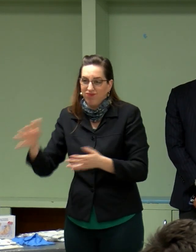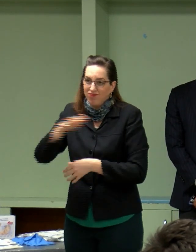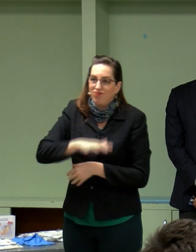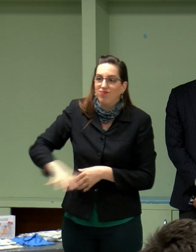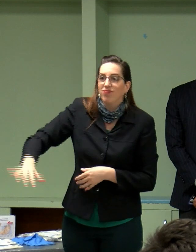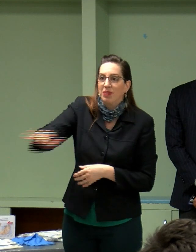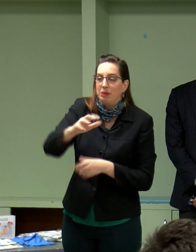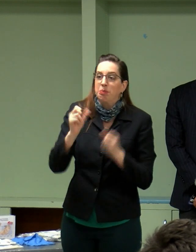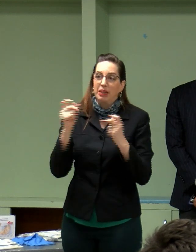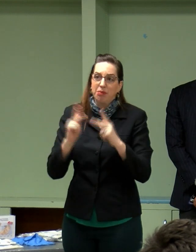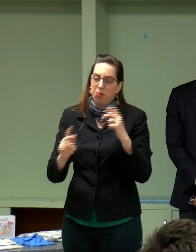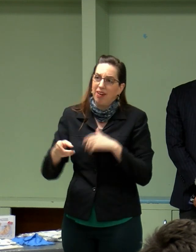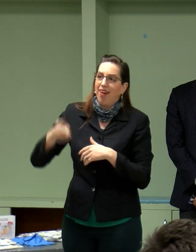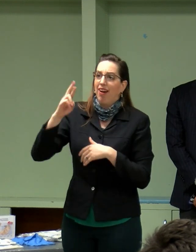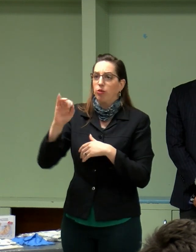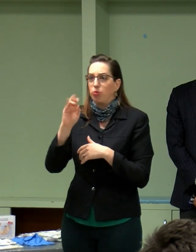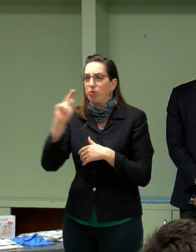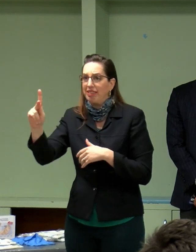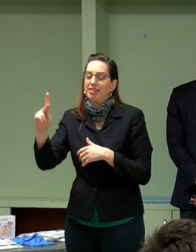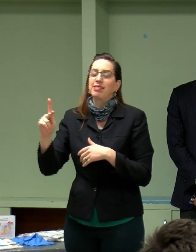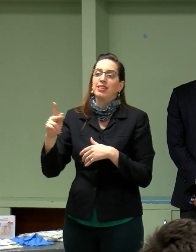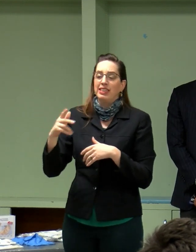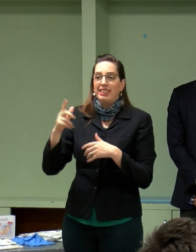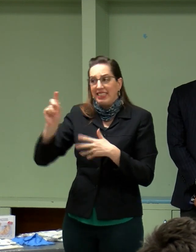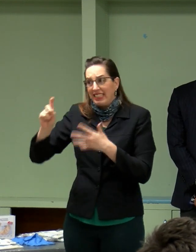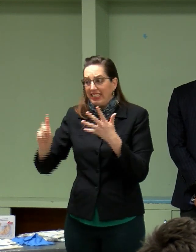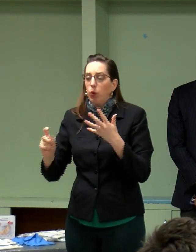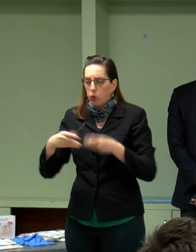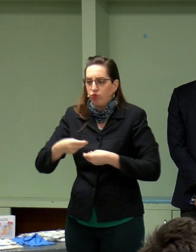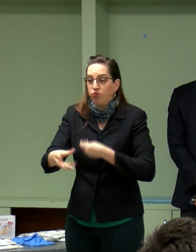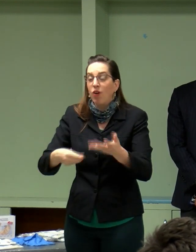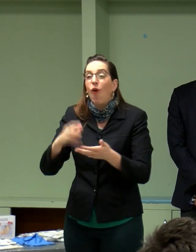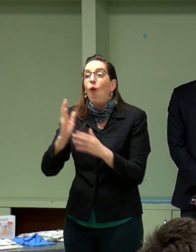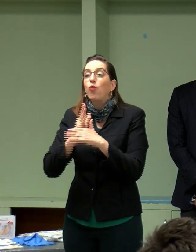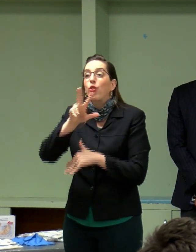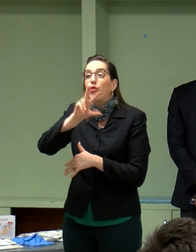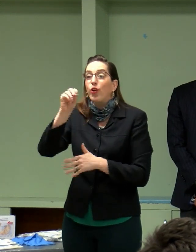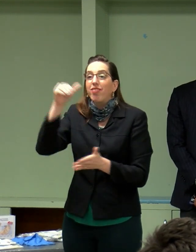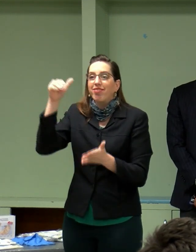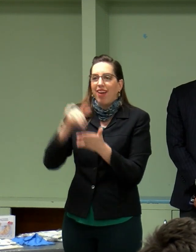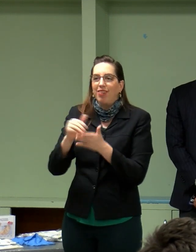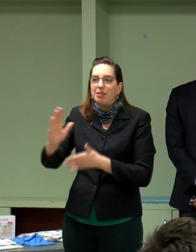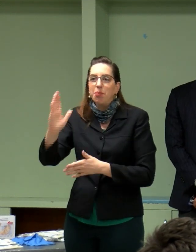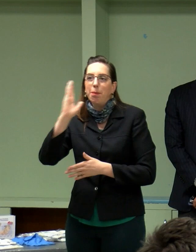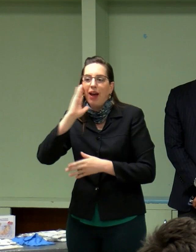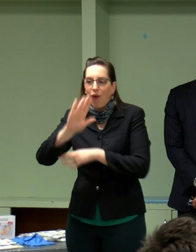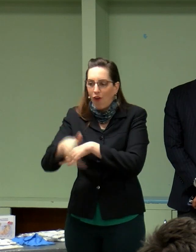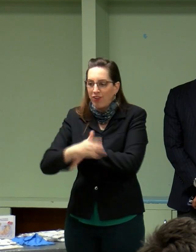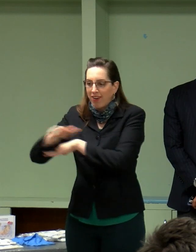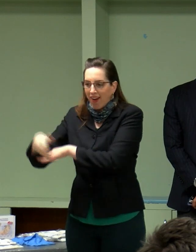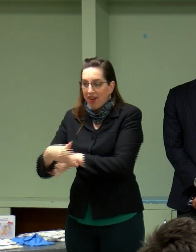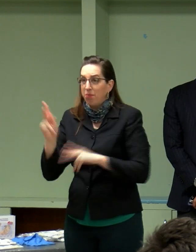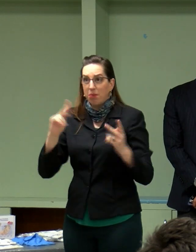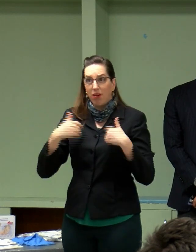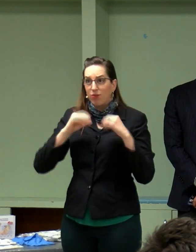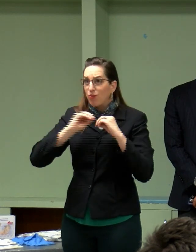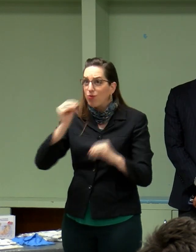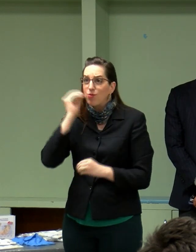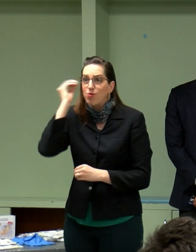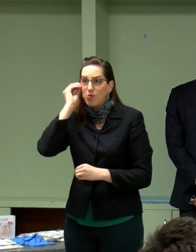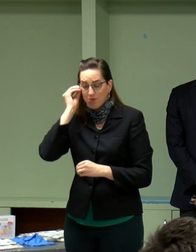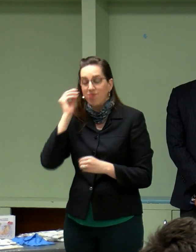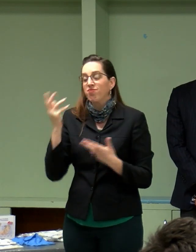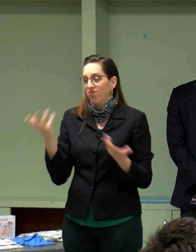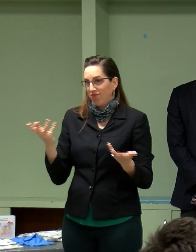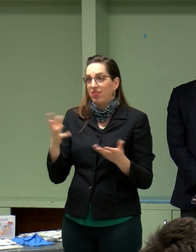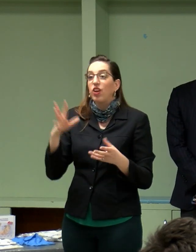of Houston. We've been able to give over 30,000 bed nights to those experiencing homelessness, and that very much